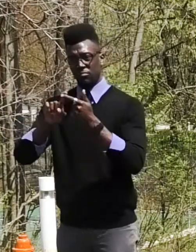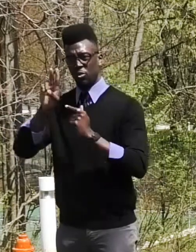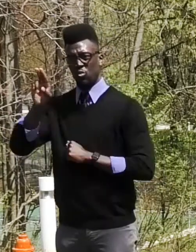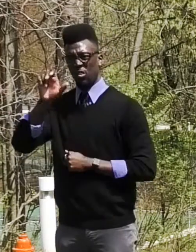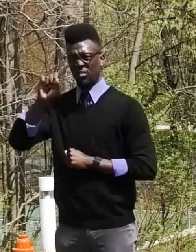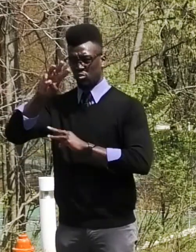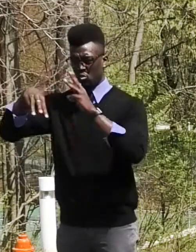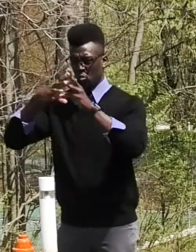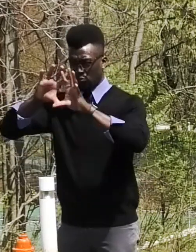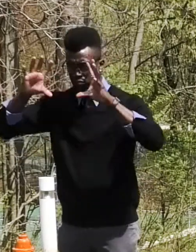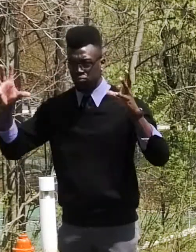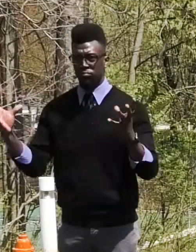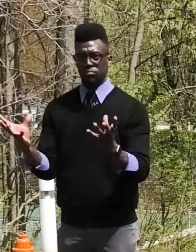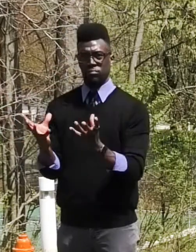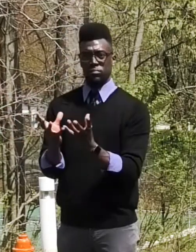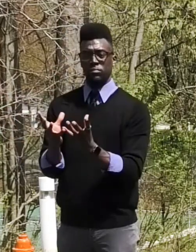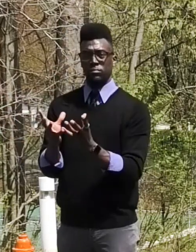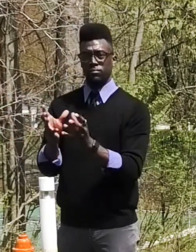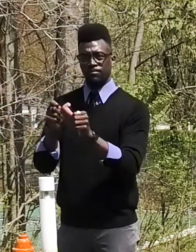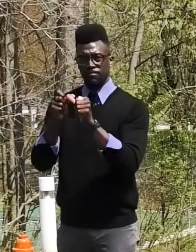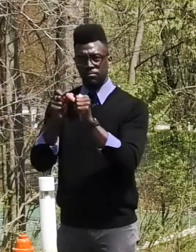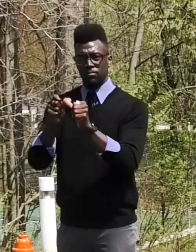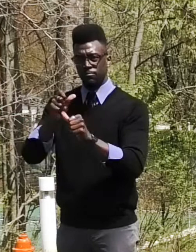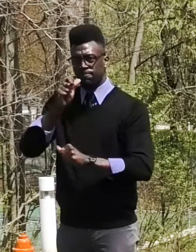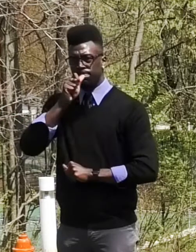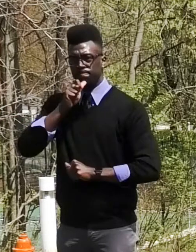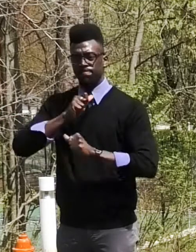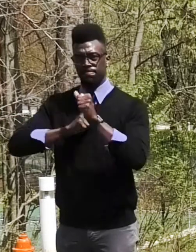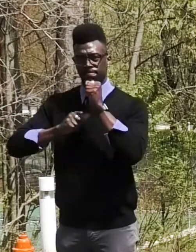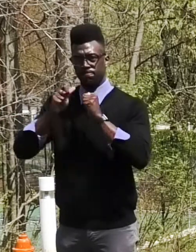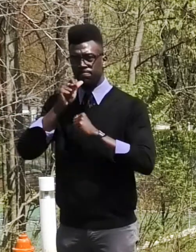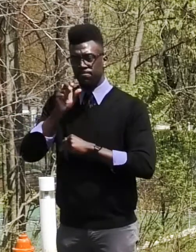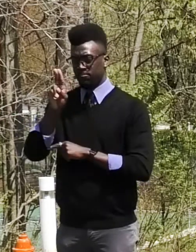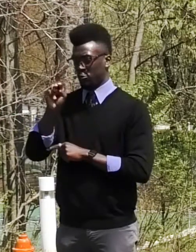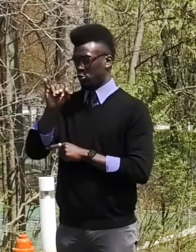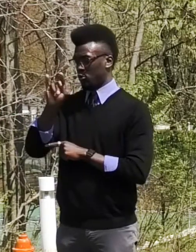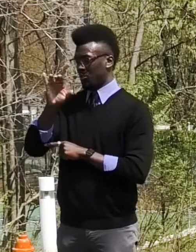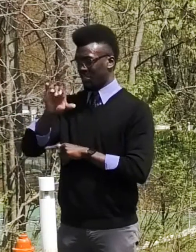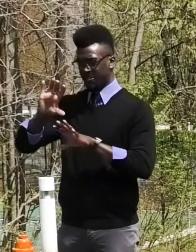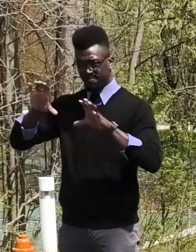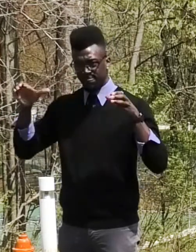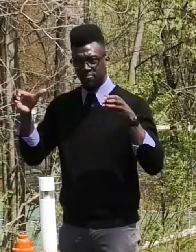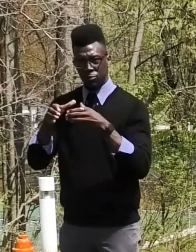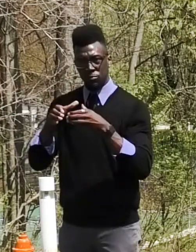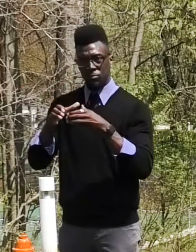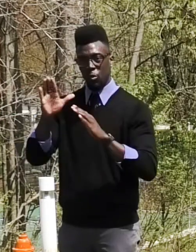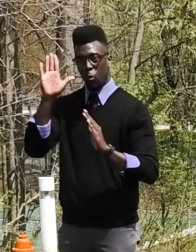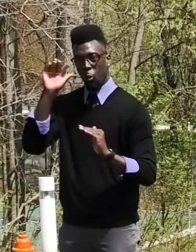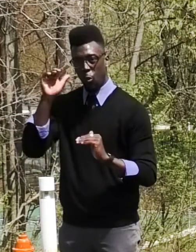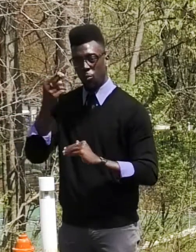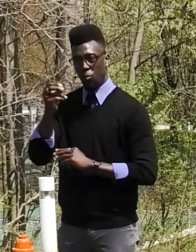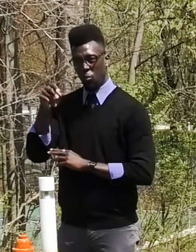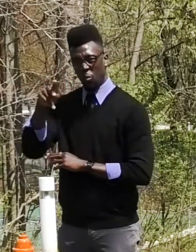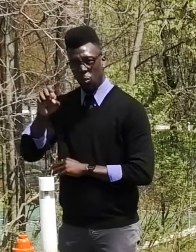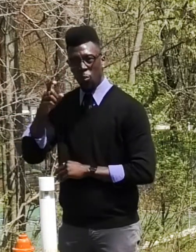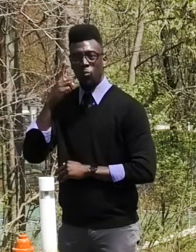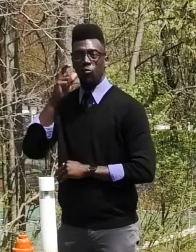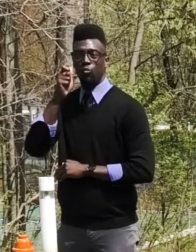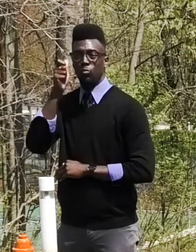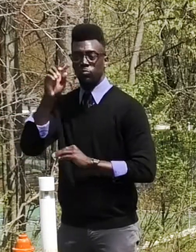and the world of perseverance, unity, and hope for brighter tomorrows for